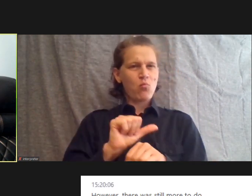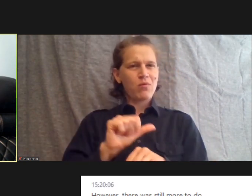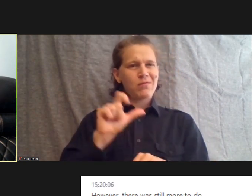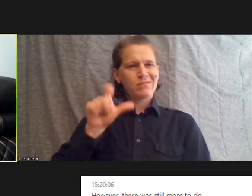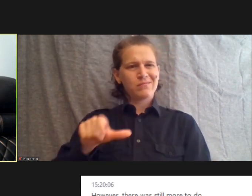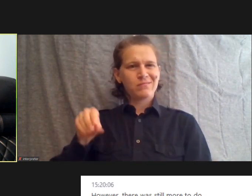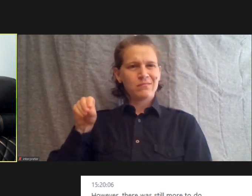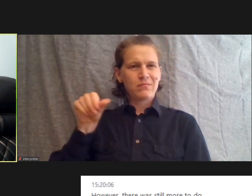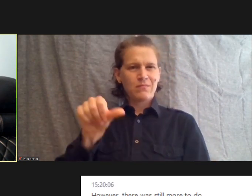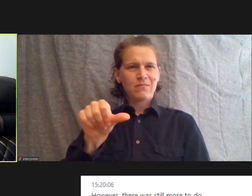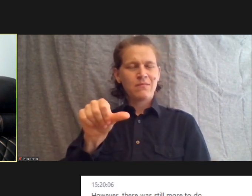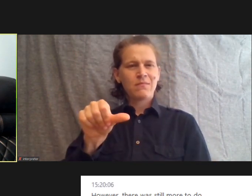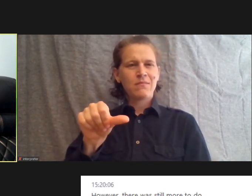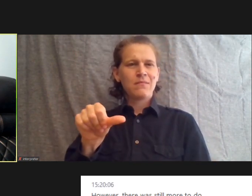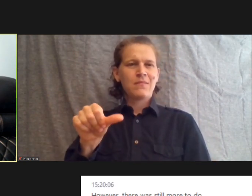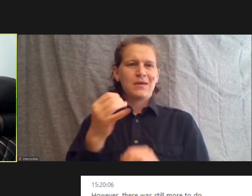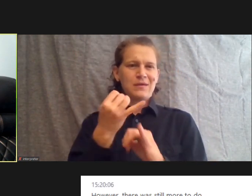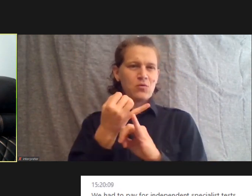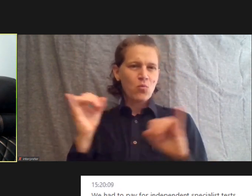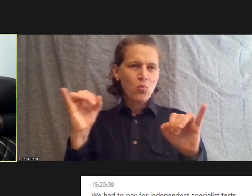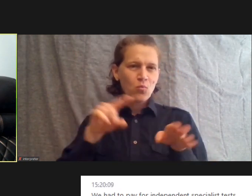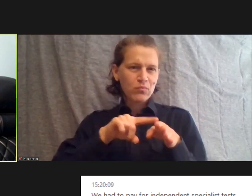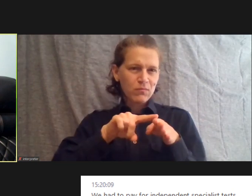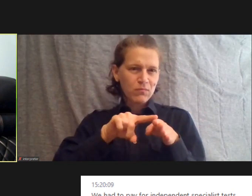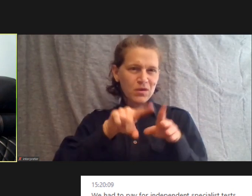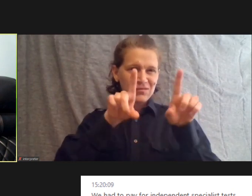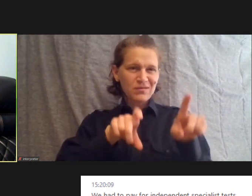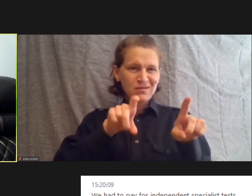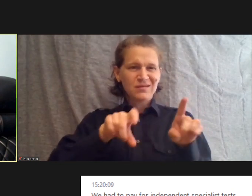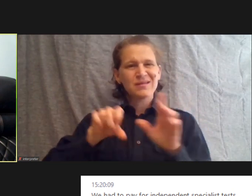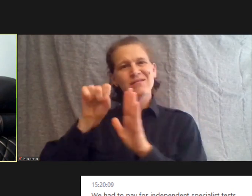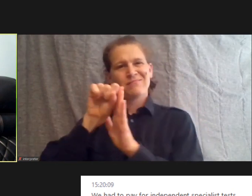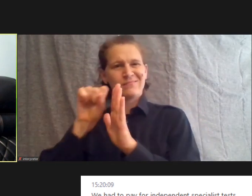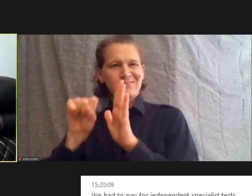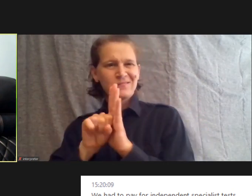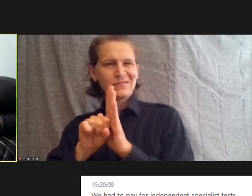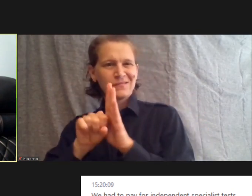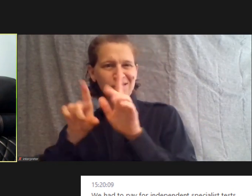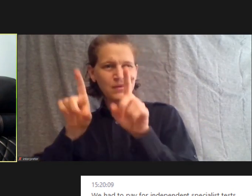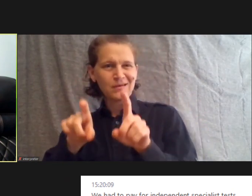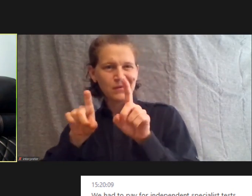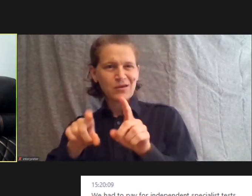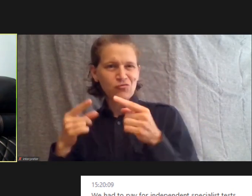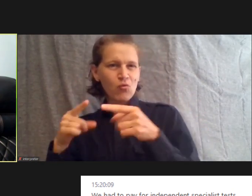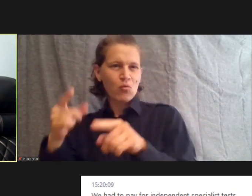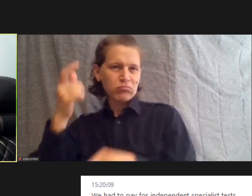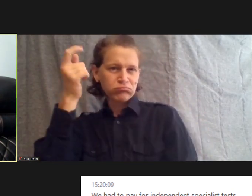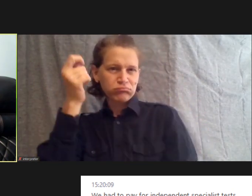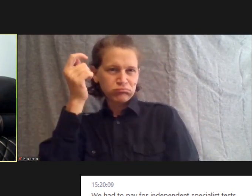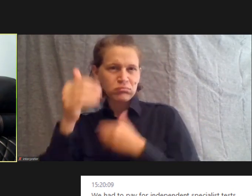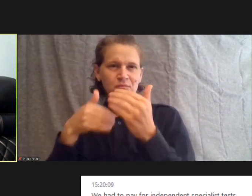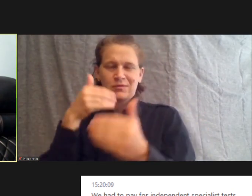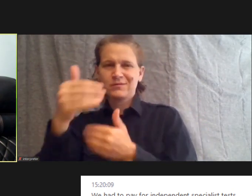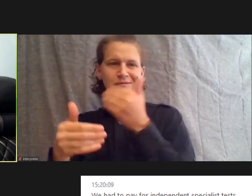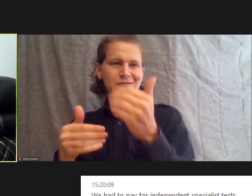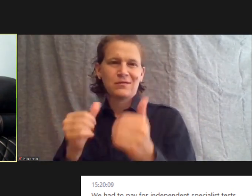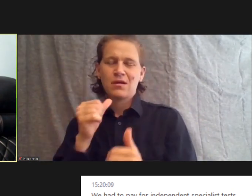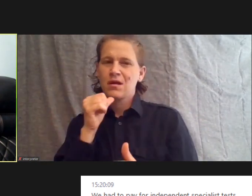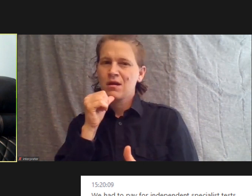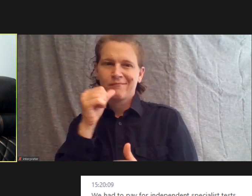independent specialist tests, as the state tests that were done through the disability process were not thorough enough nor